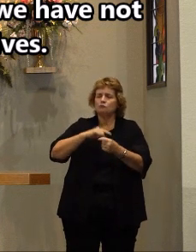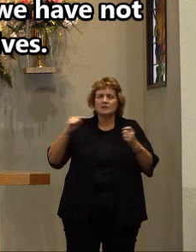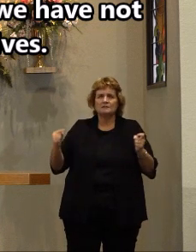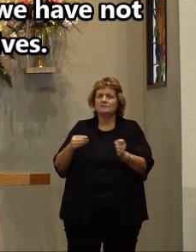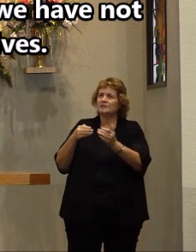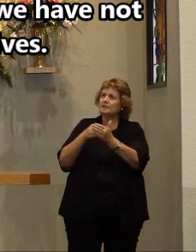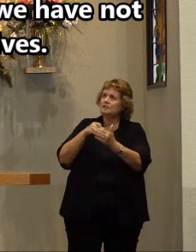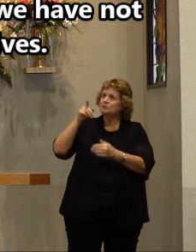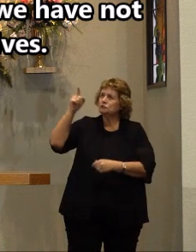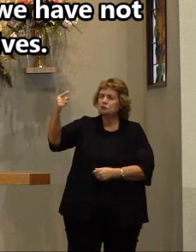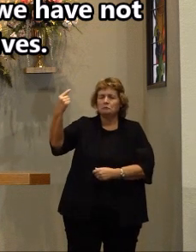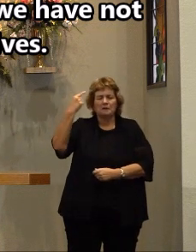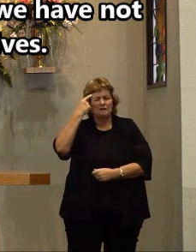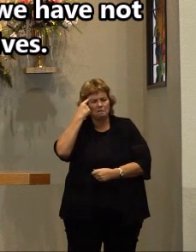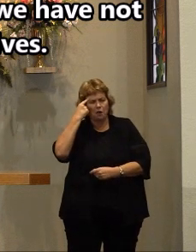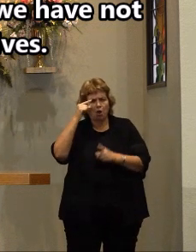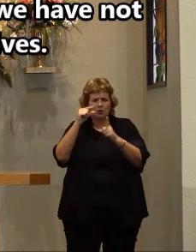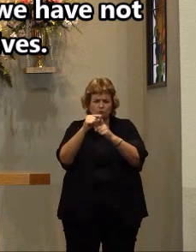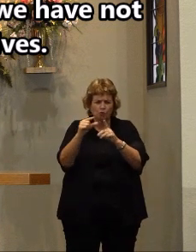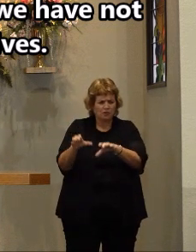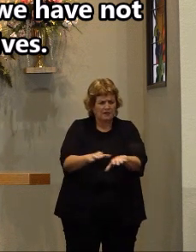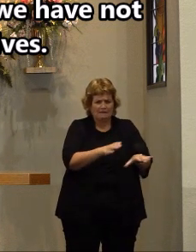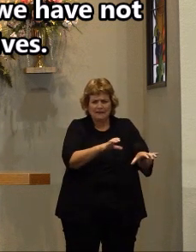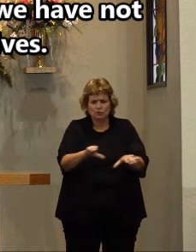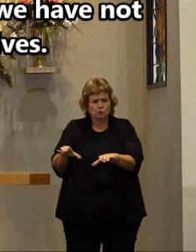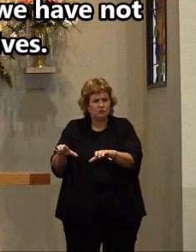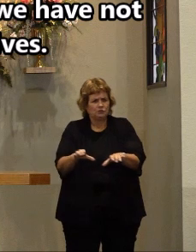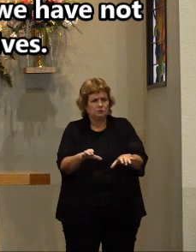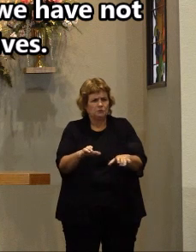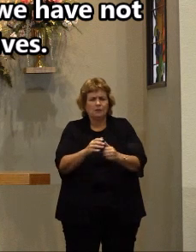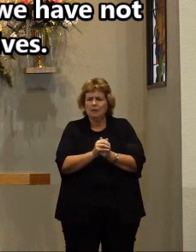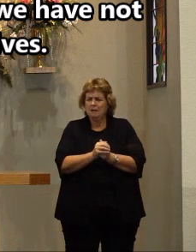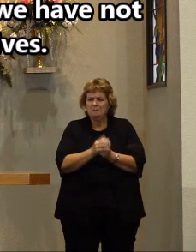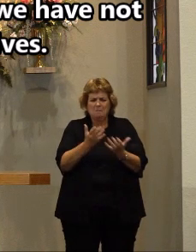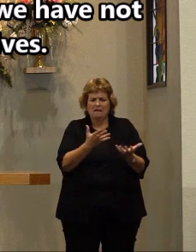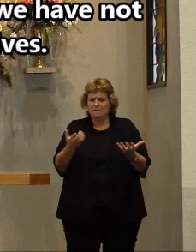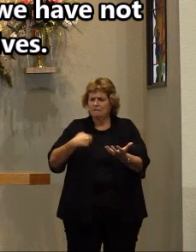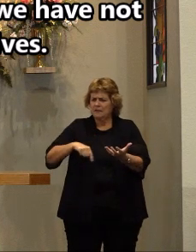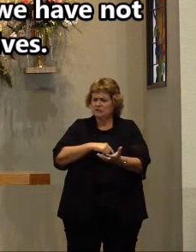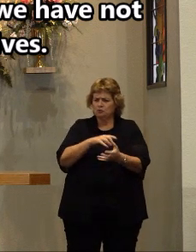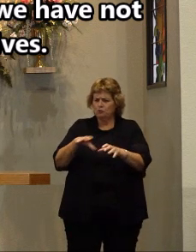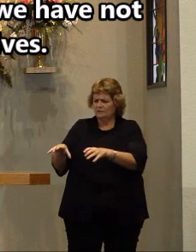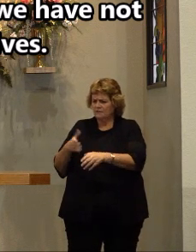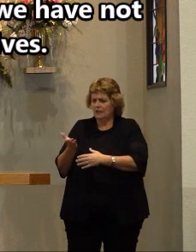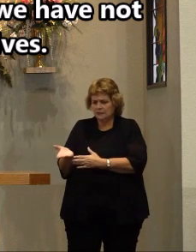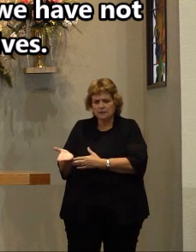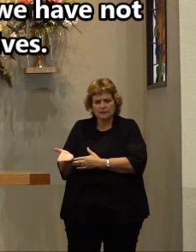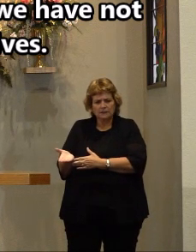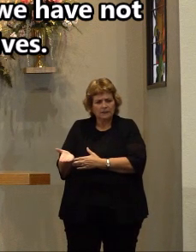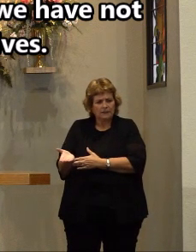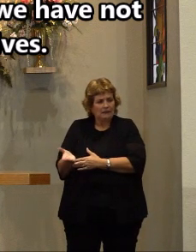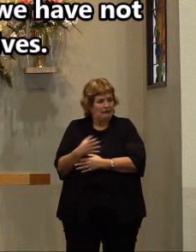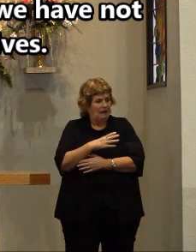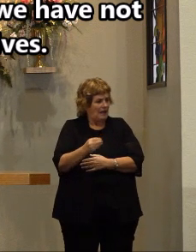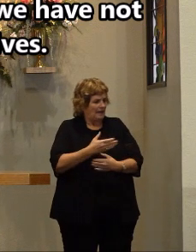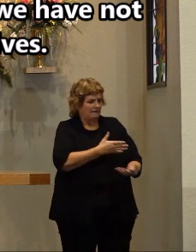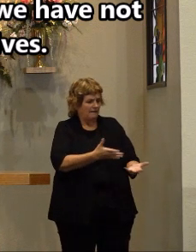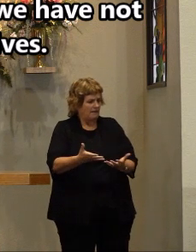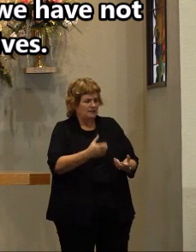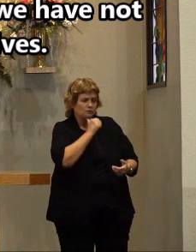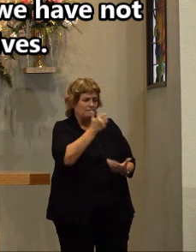against you by thought, word, and deed, by what we have done, and by what we have left